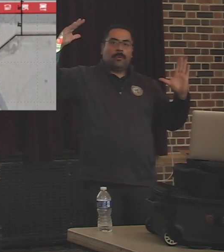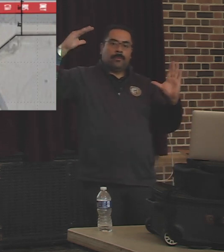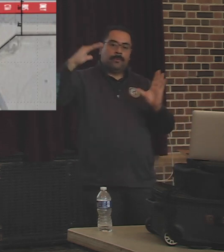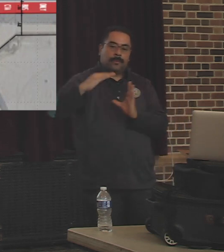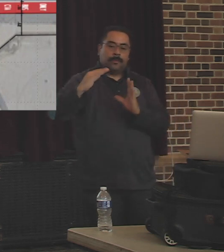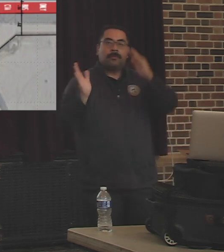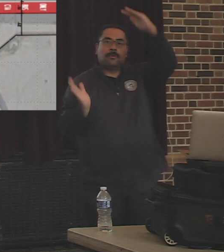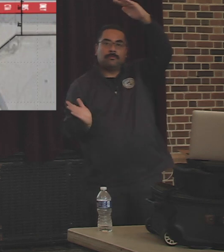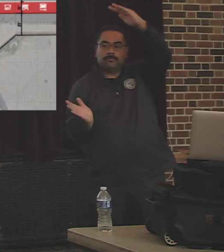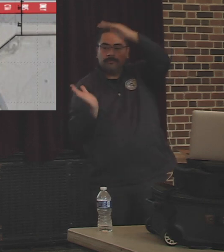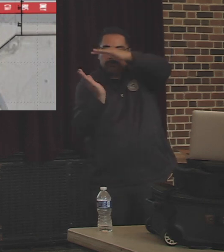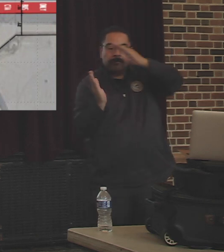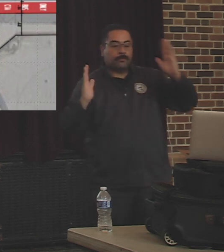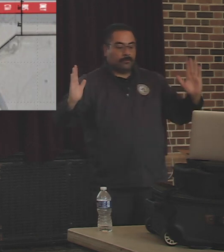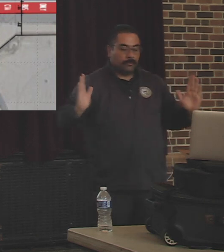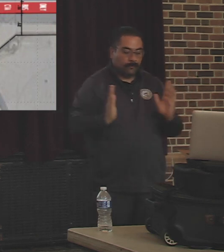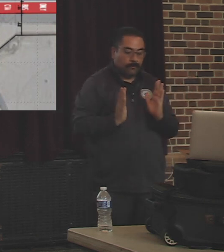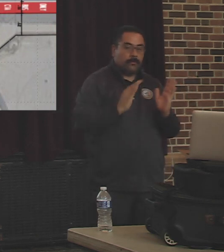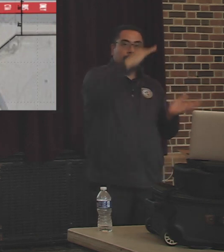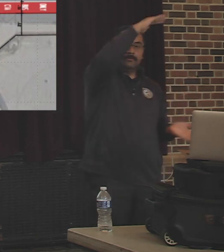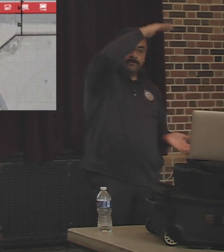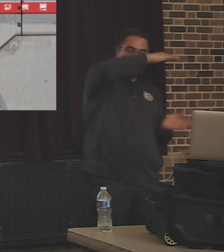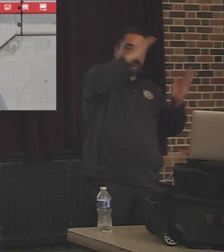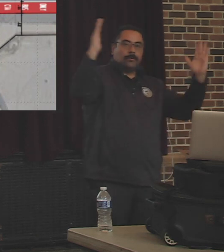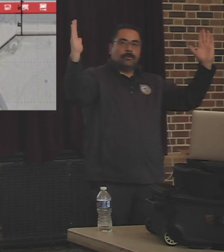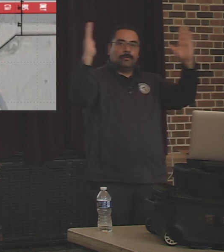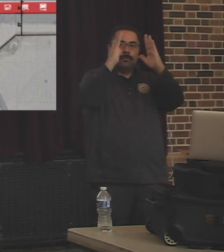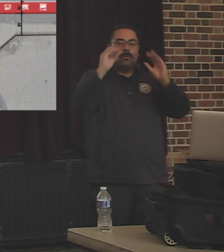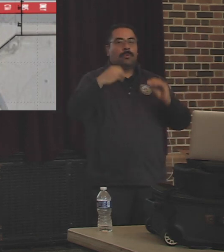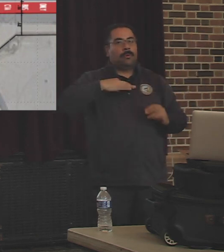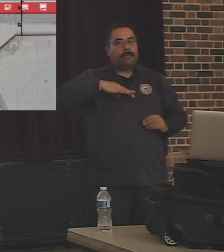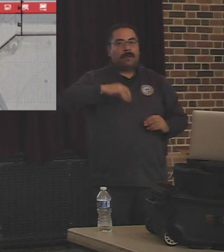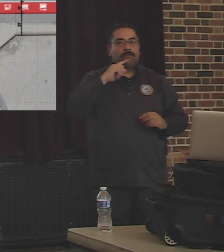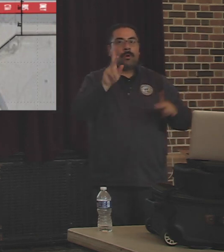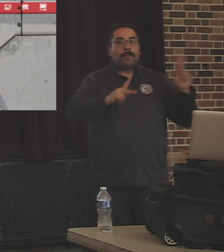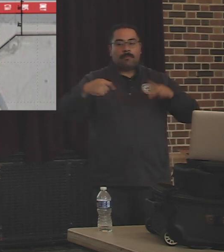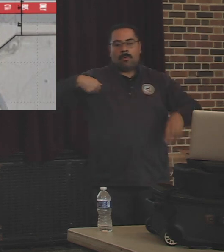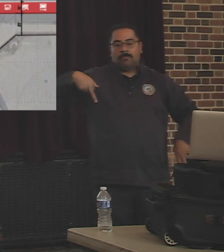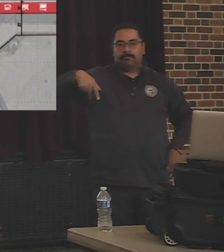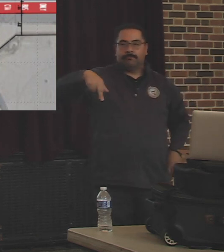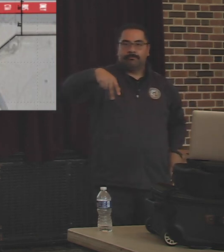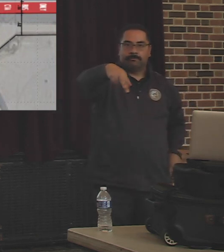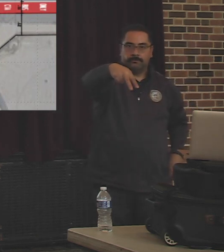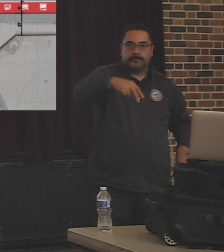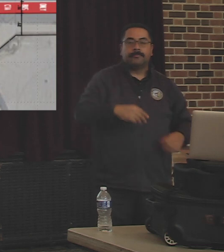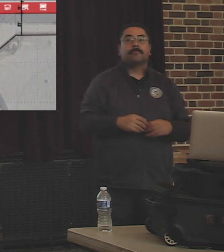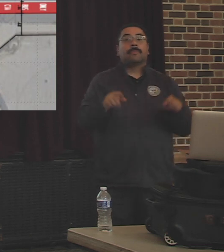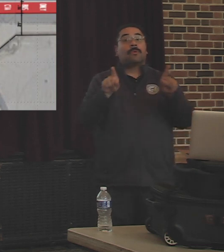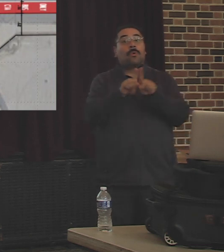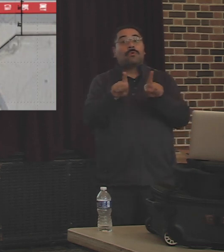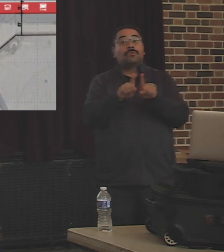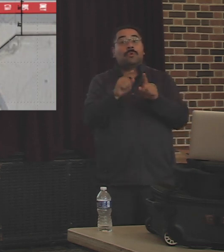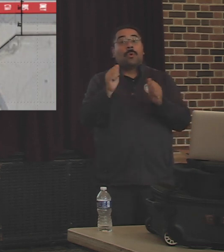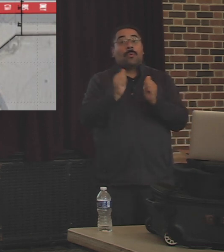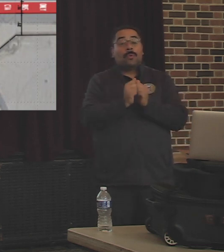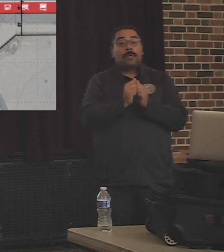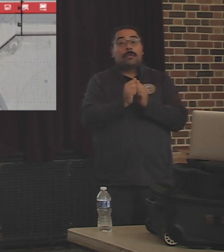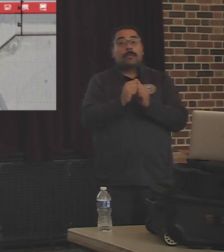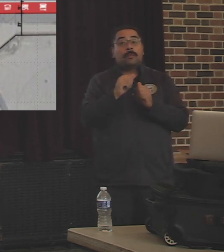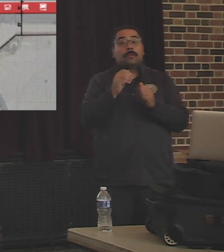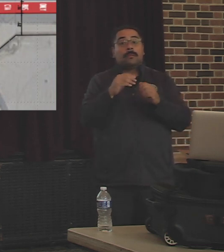huge benefit, particularly for people walking. In addition to